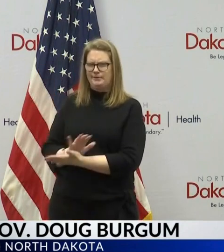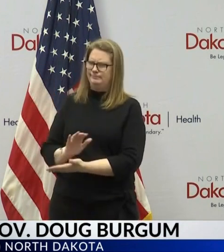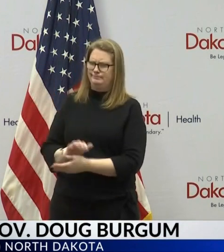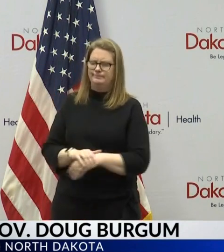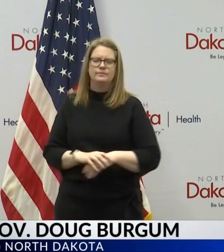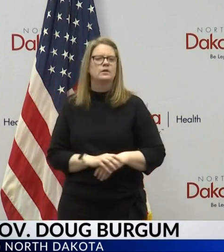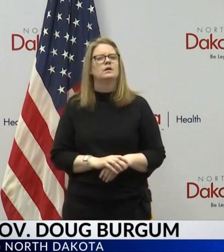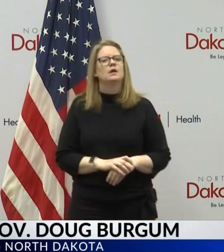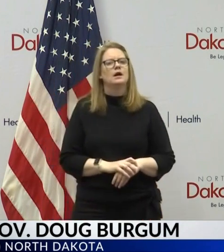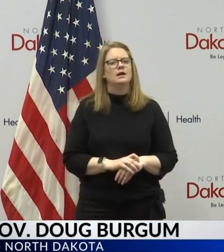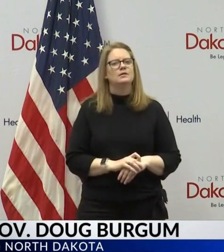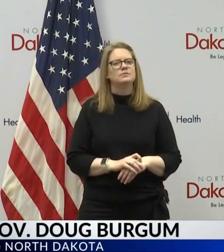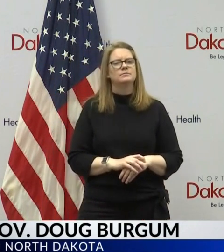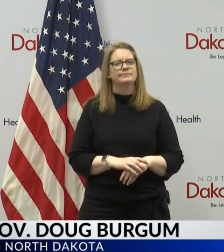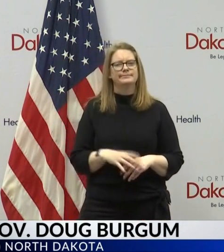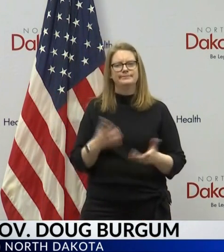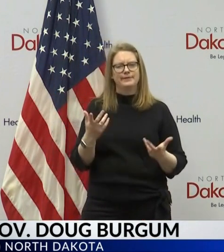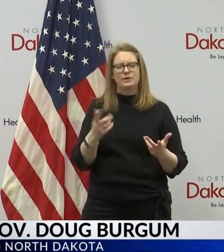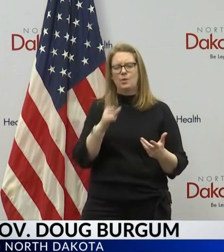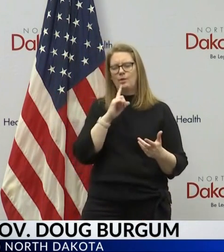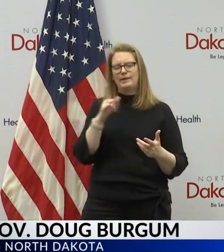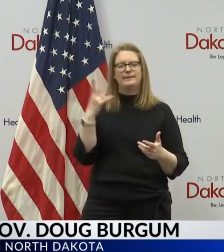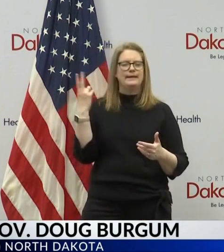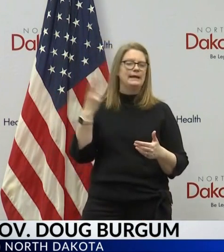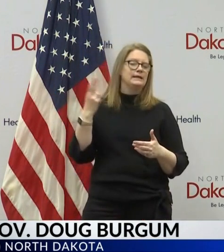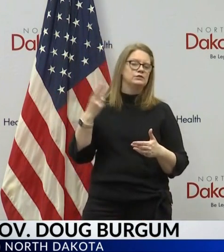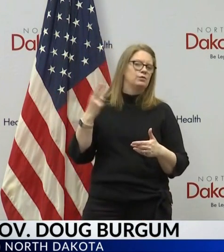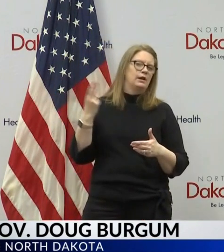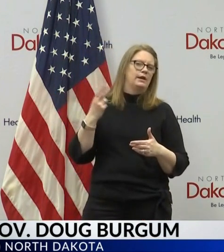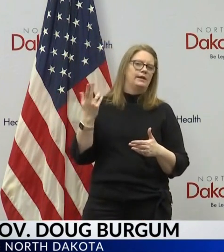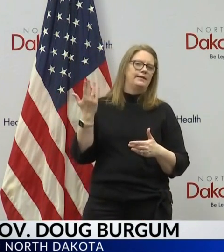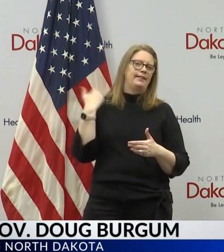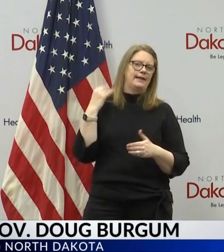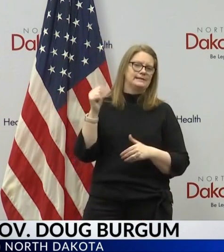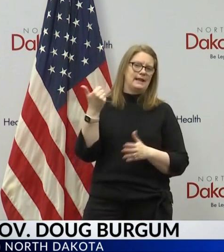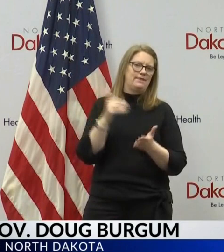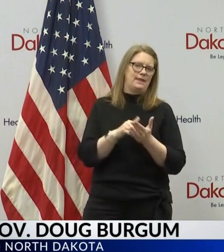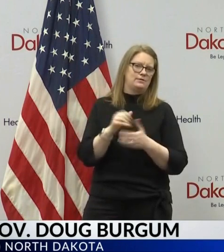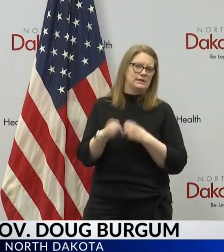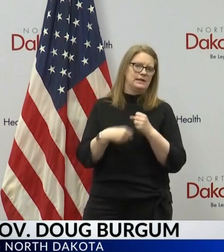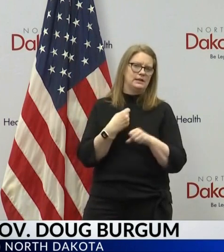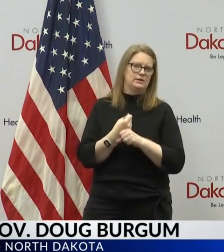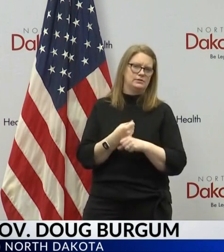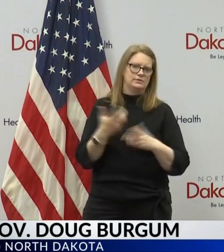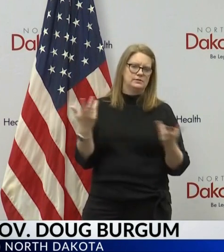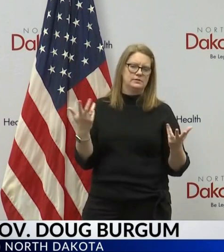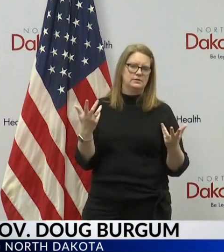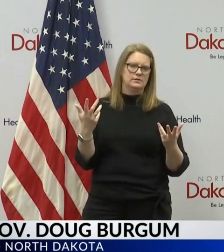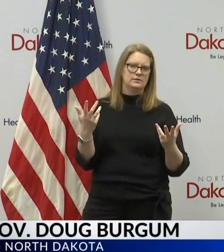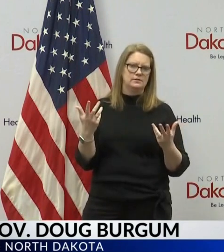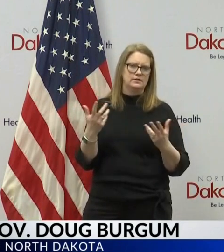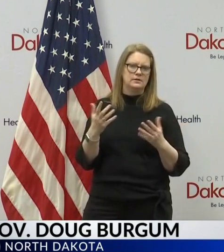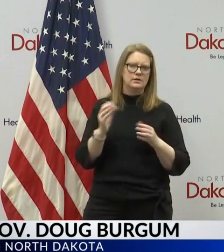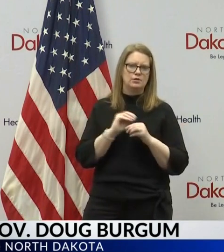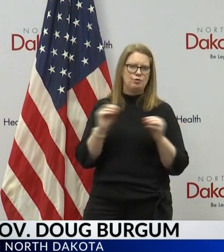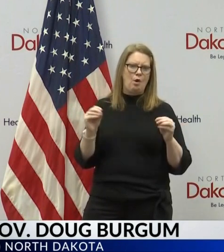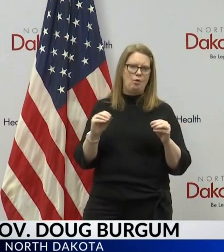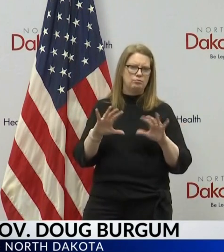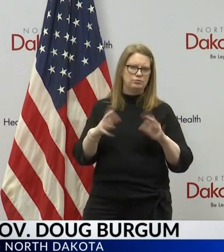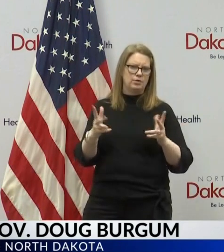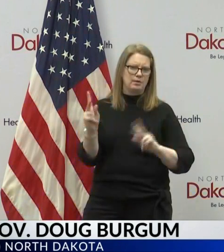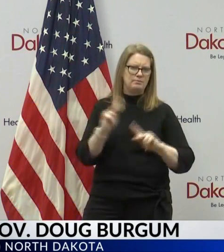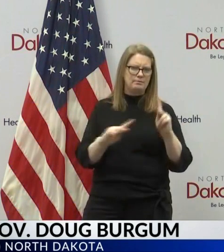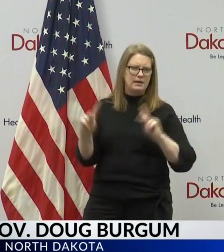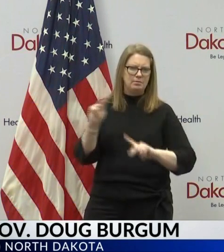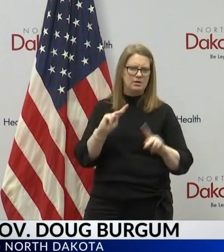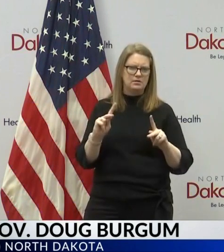at the history of humankind, at least over the last 10,000 years, no civilization has risen or fallen based on how much toilet